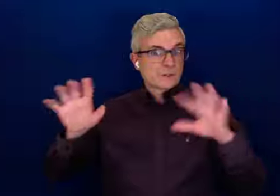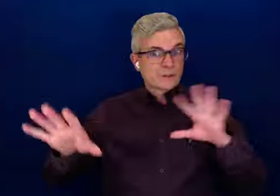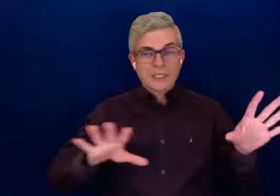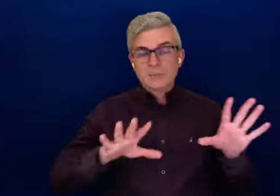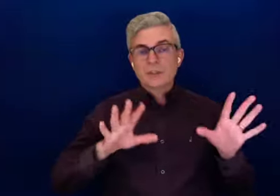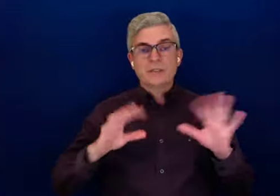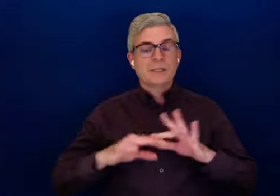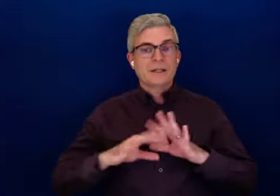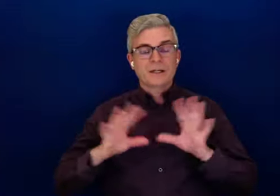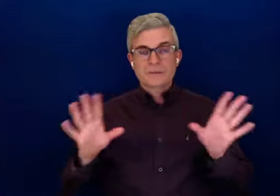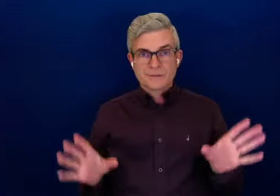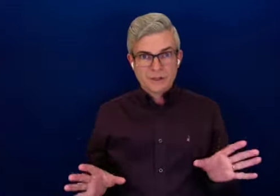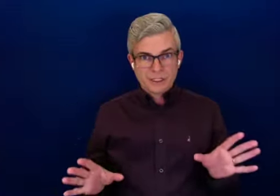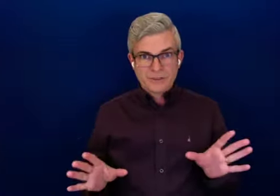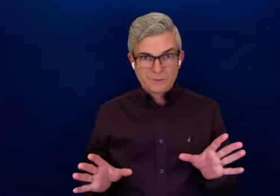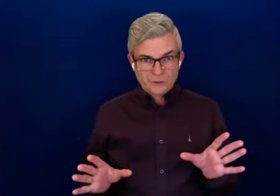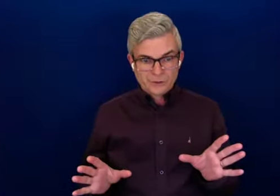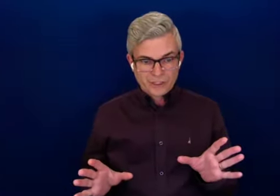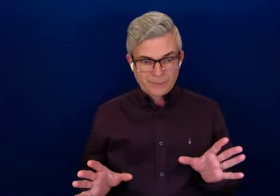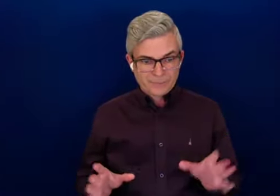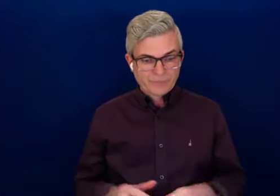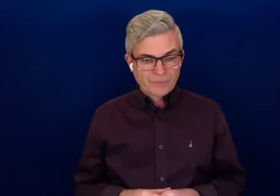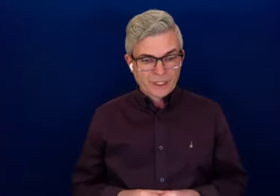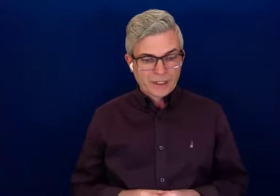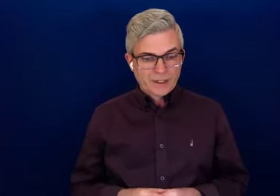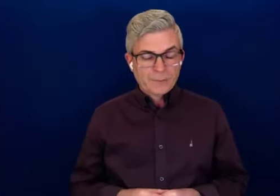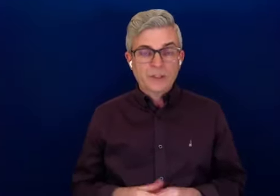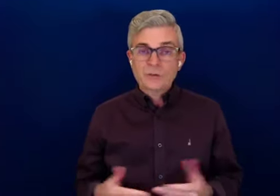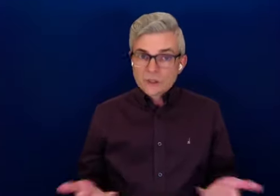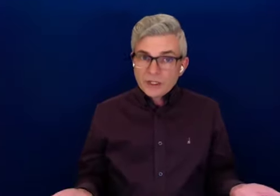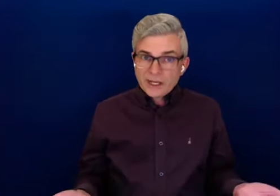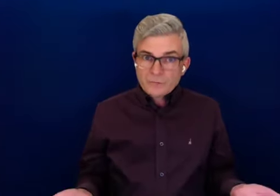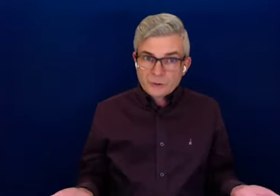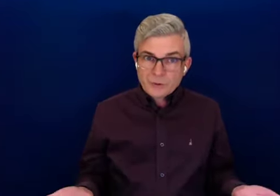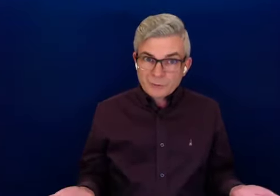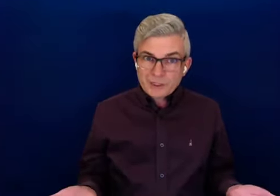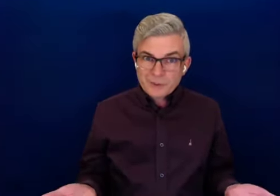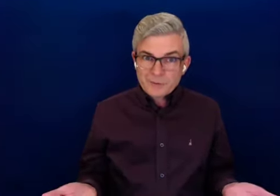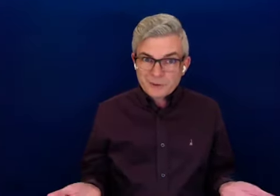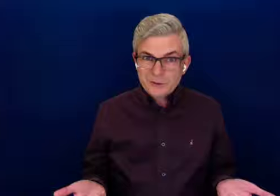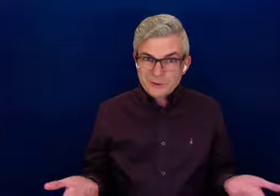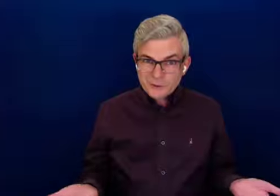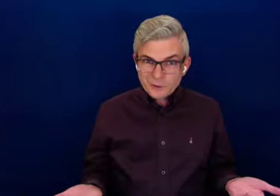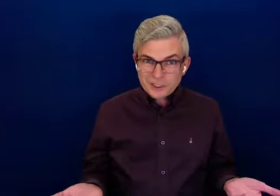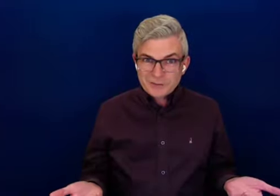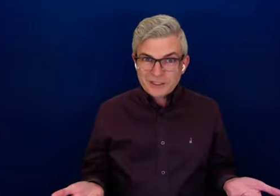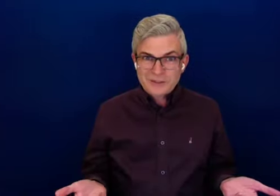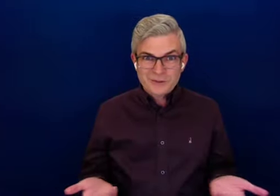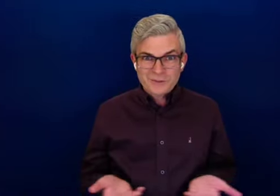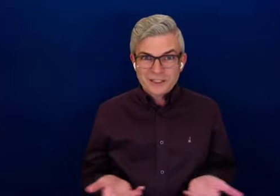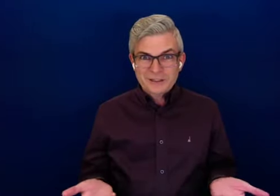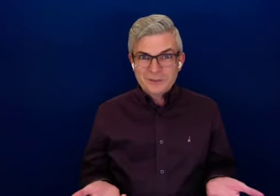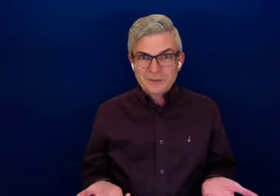different people, it becomes very confusing. But you should have two or three people in your story because you want it to be